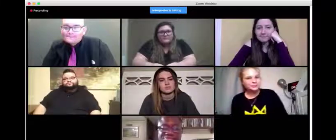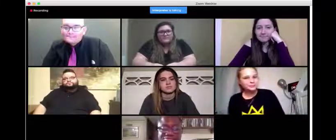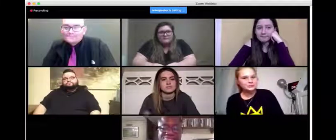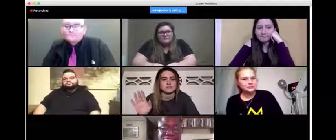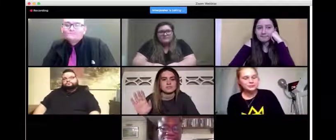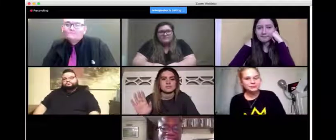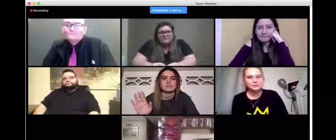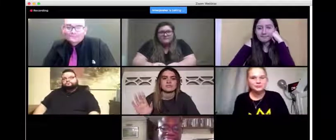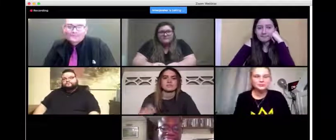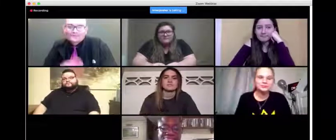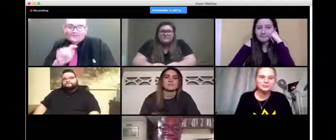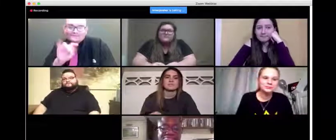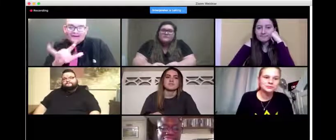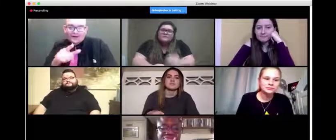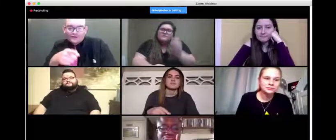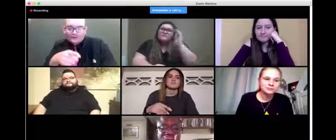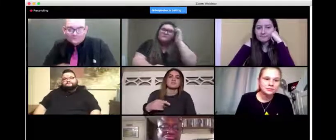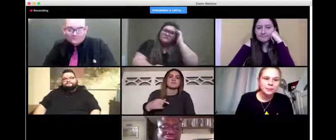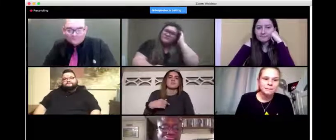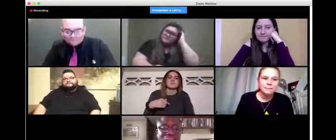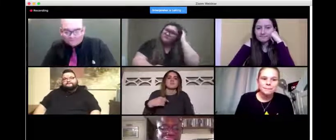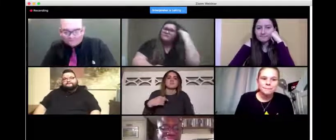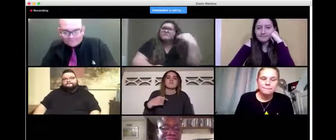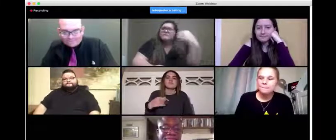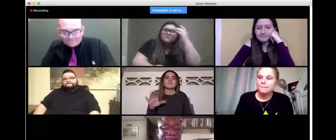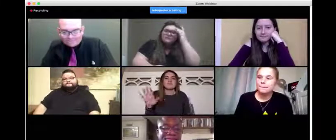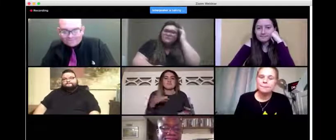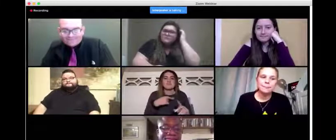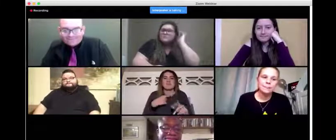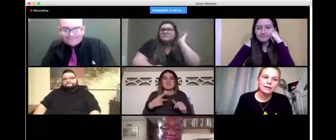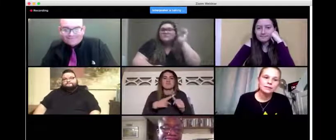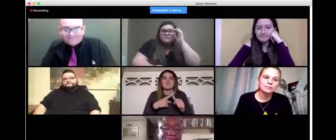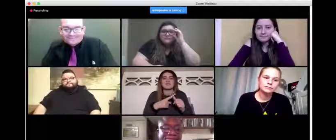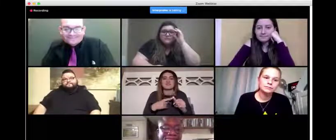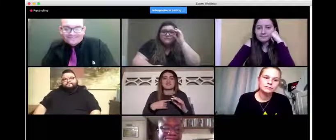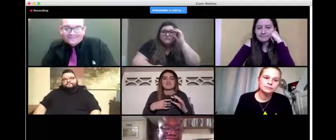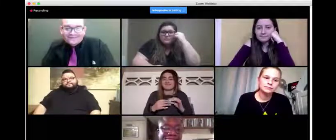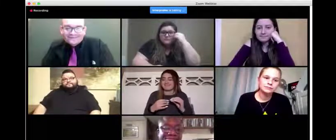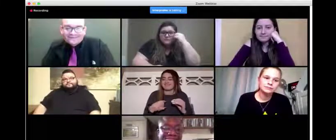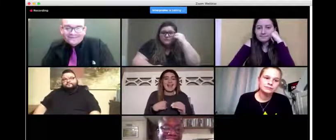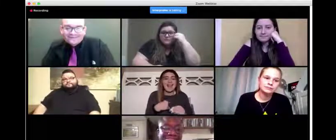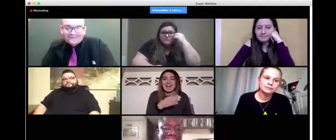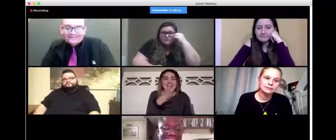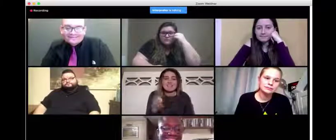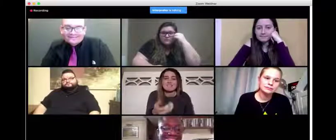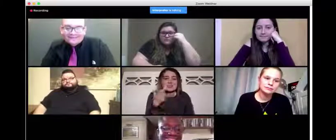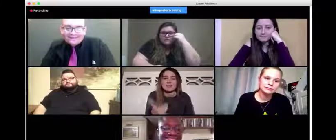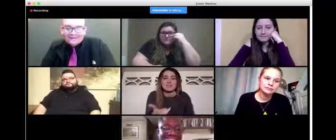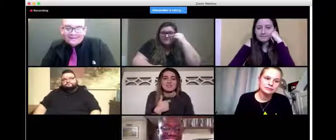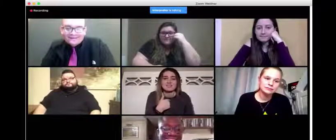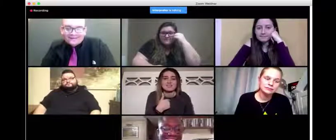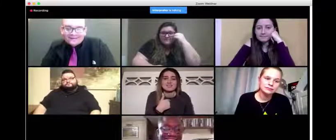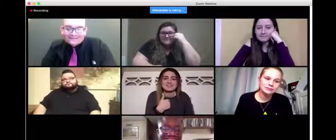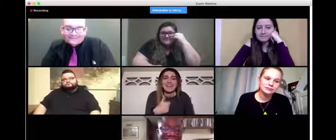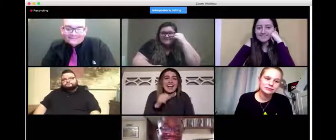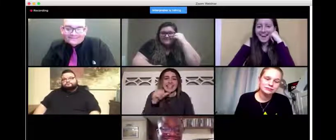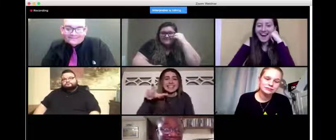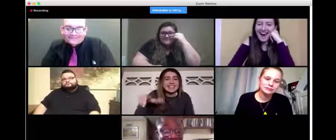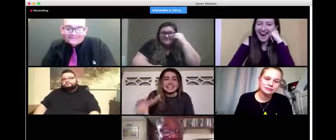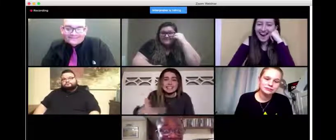Yeah, first, I never have watched it. Before I comment, I haven't watched it. I didn't watch it. Everyone is talking about it, and I was like, no, I had